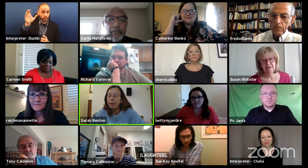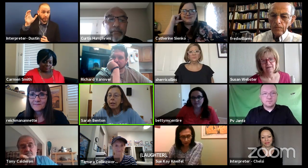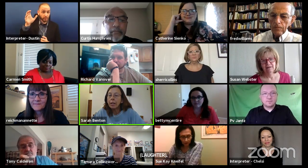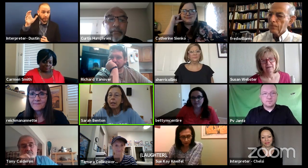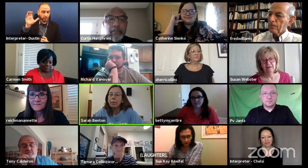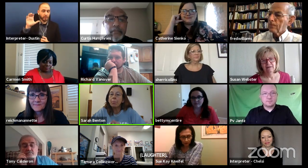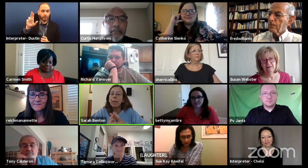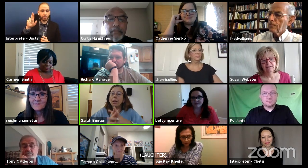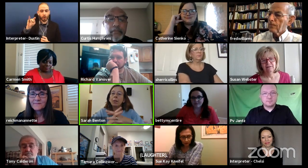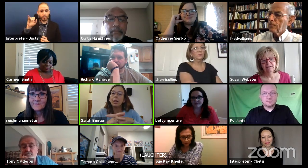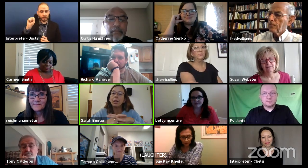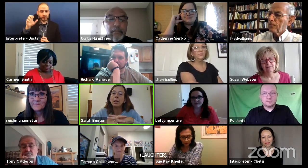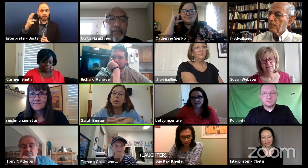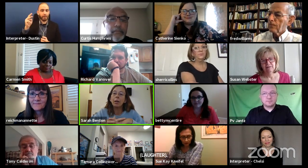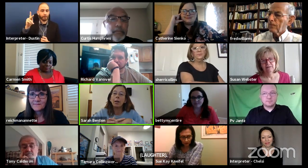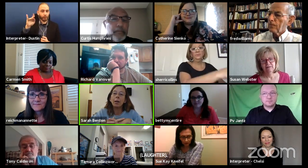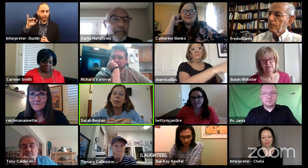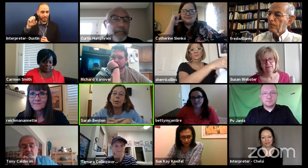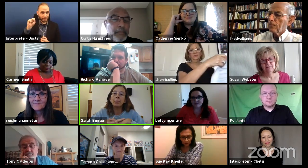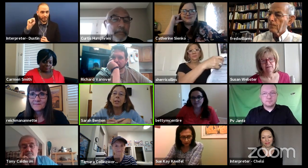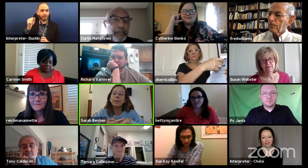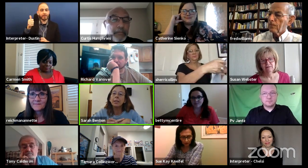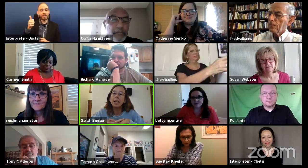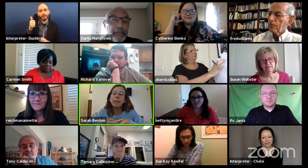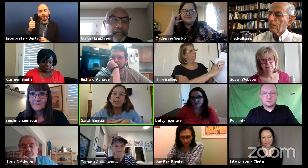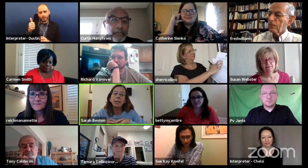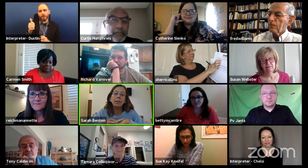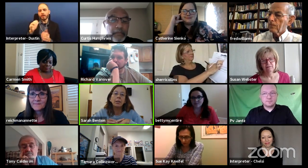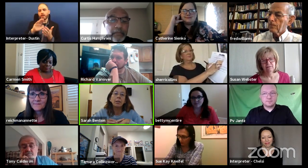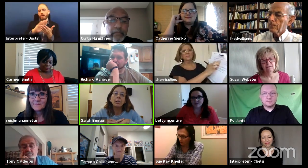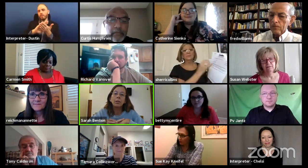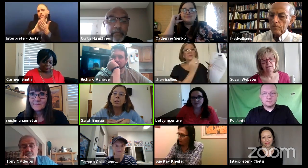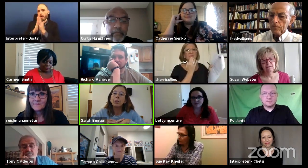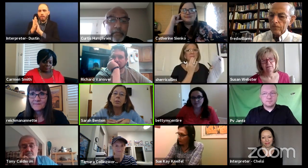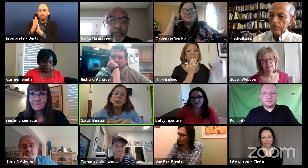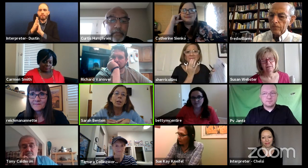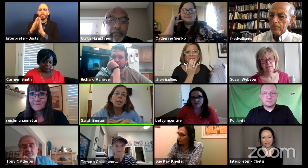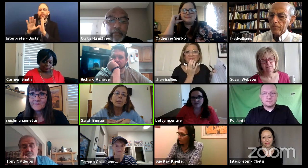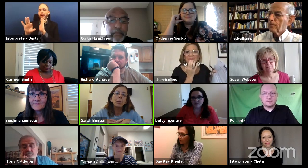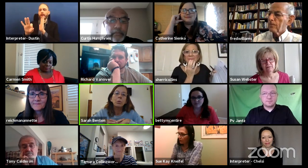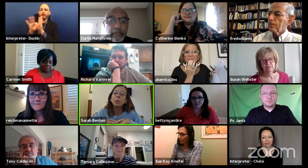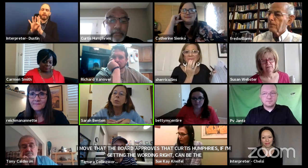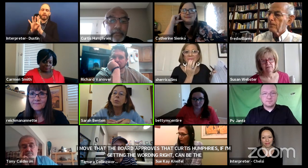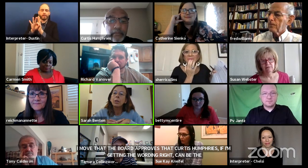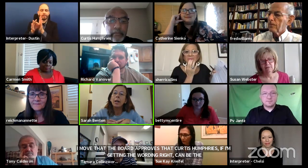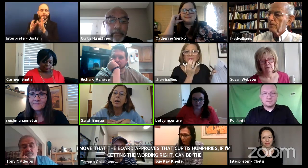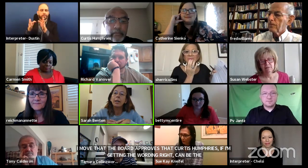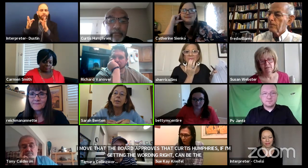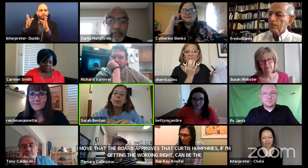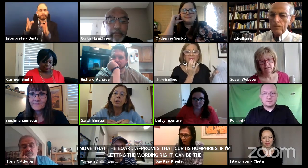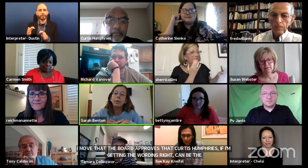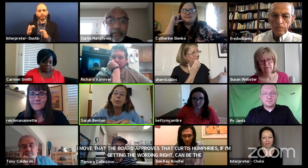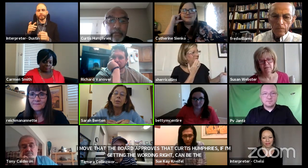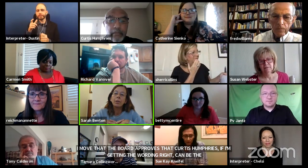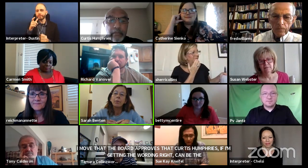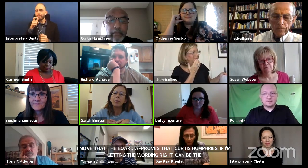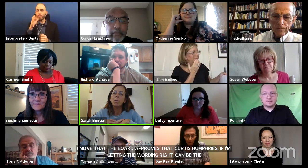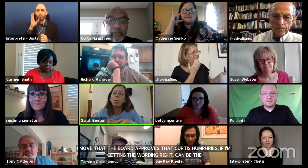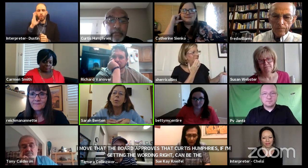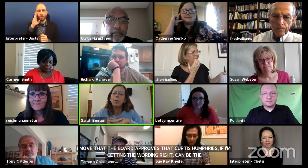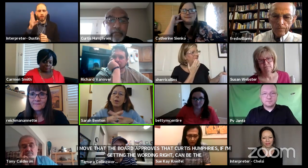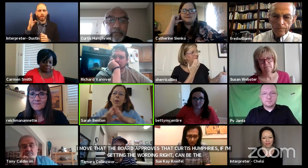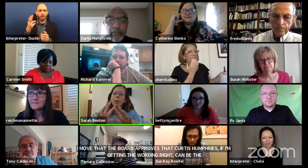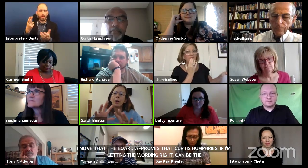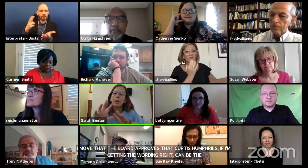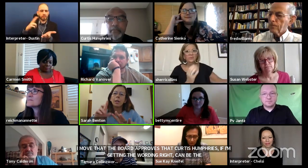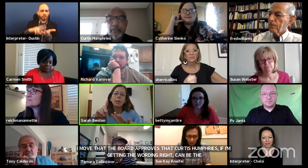right, can be the designated individual to sign